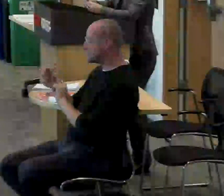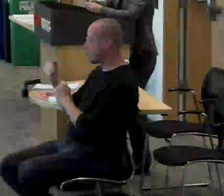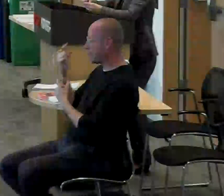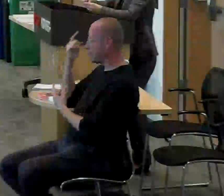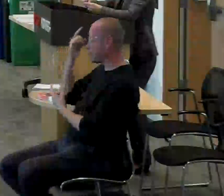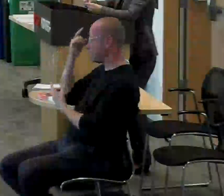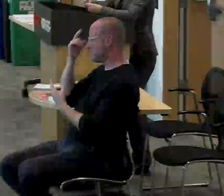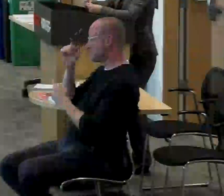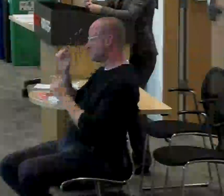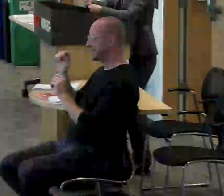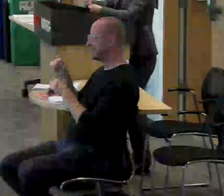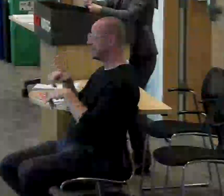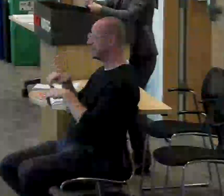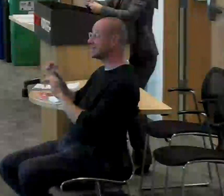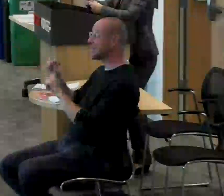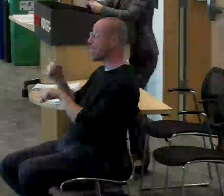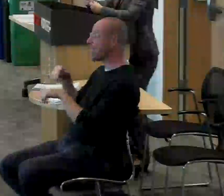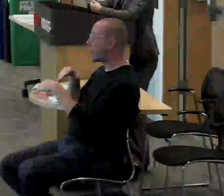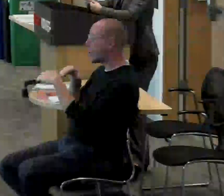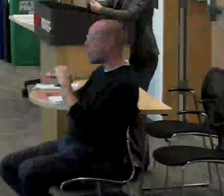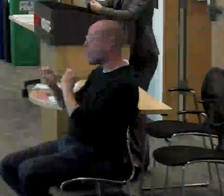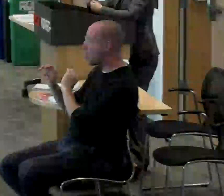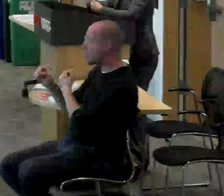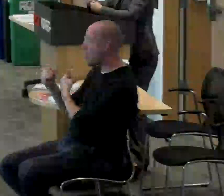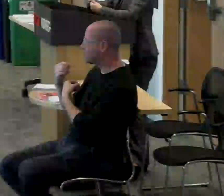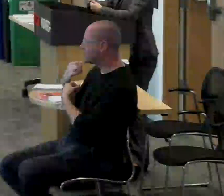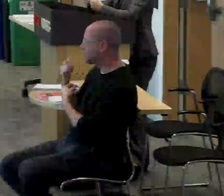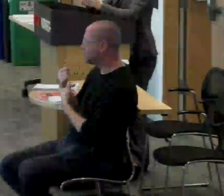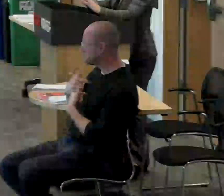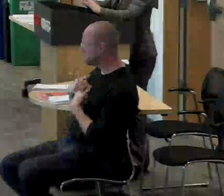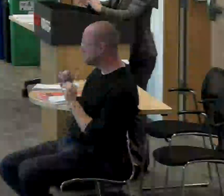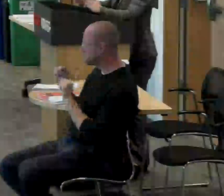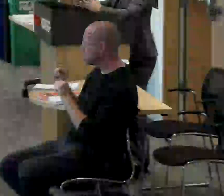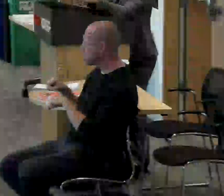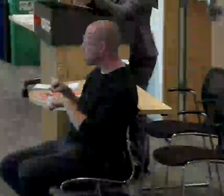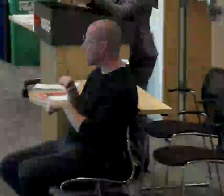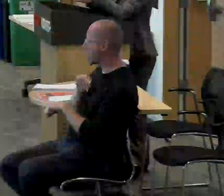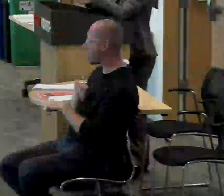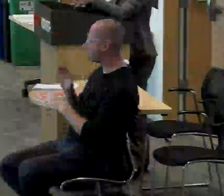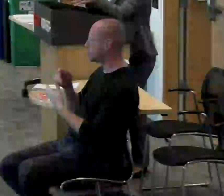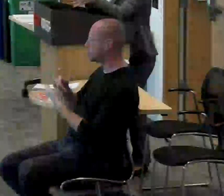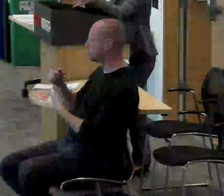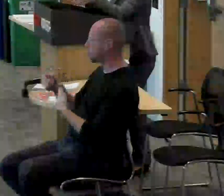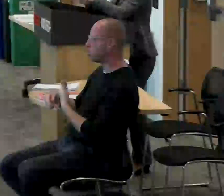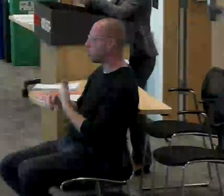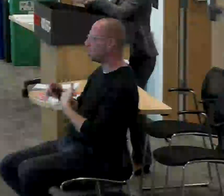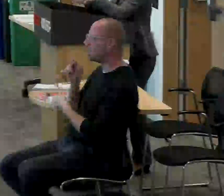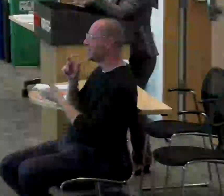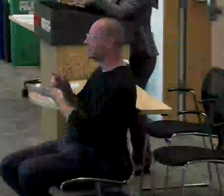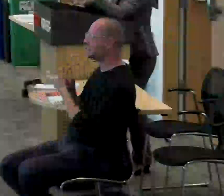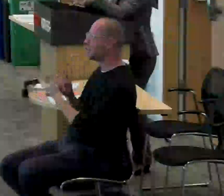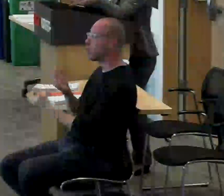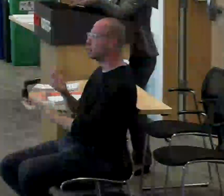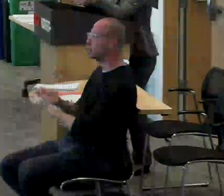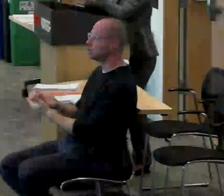certain I think like if someone were injured at work, let's use that as an example. Injured